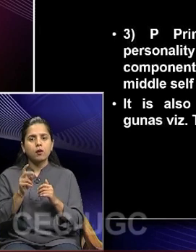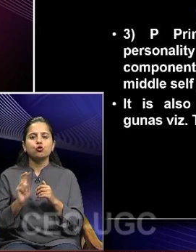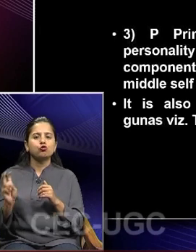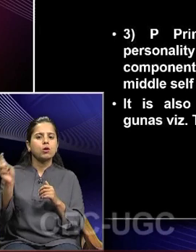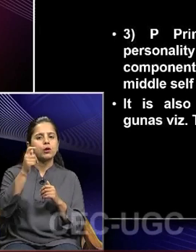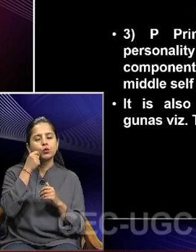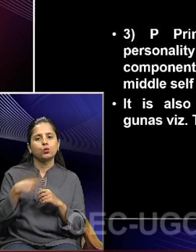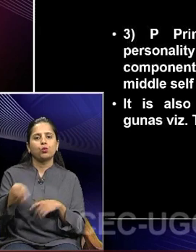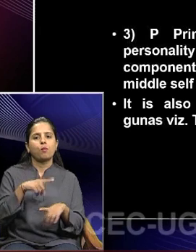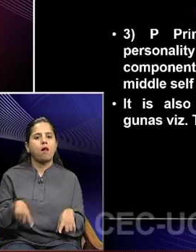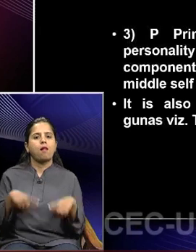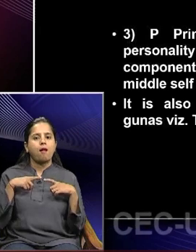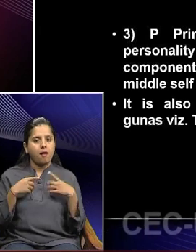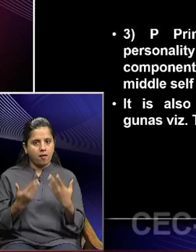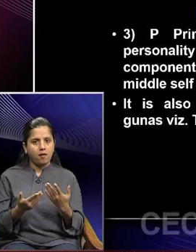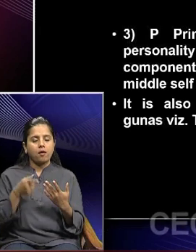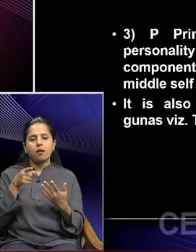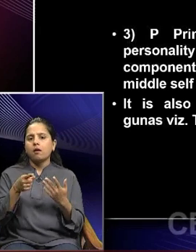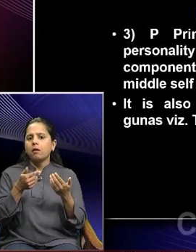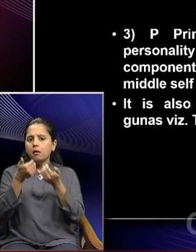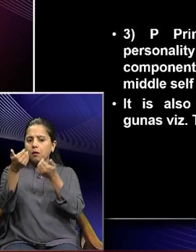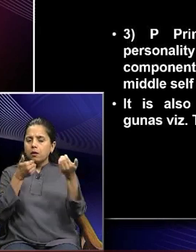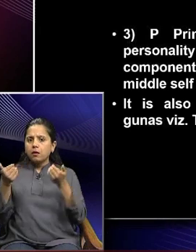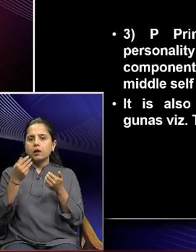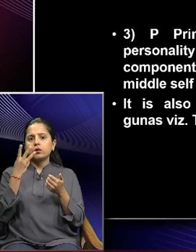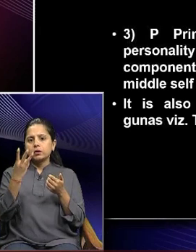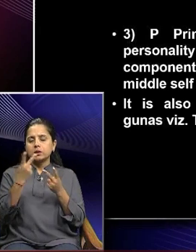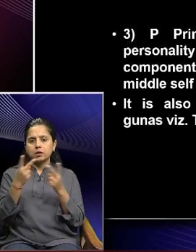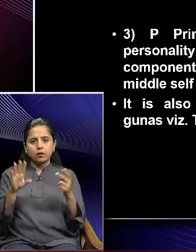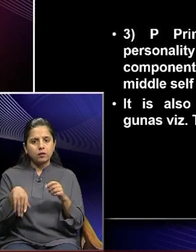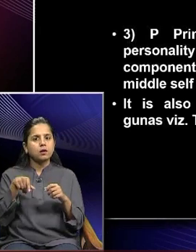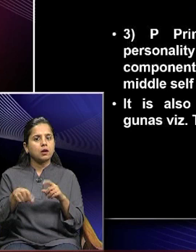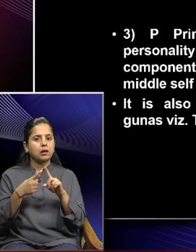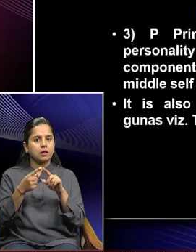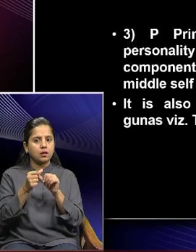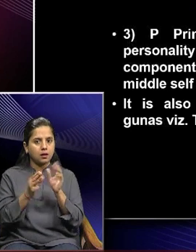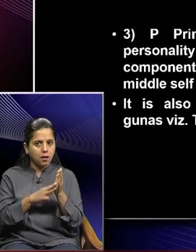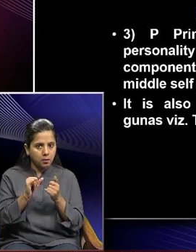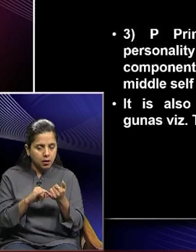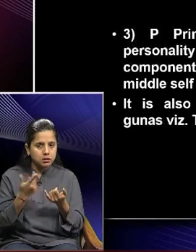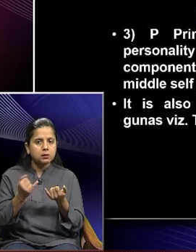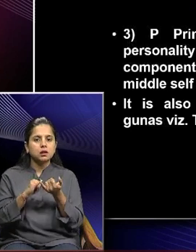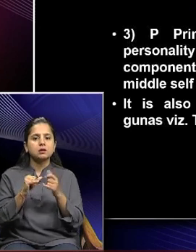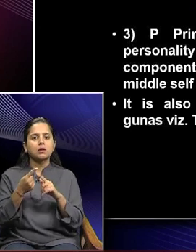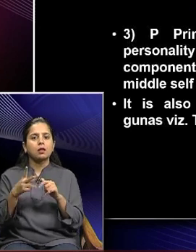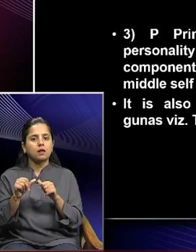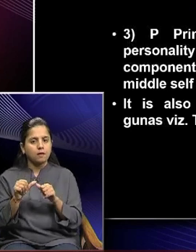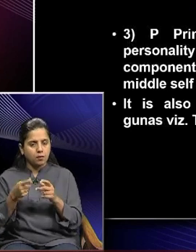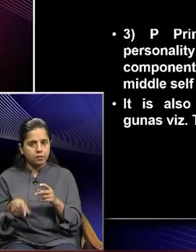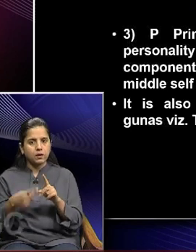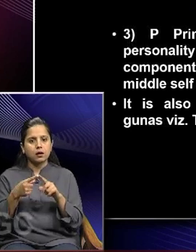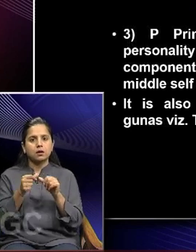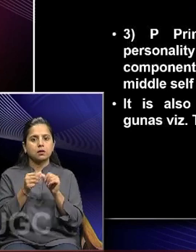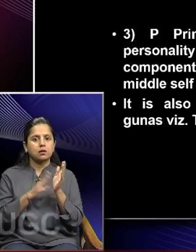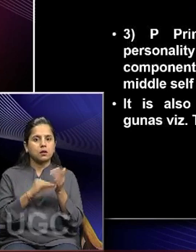human life. It is displayed through three different gunas, that is tamas, rajas and sattva. We start with the tamasic,